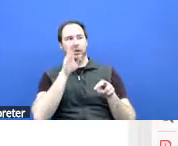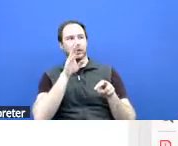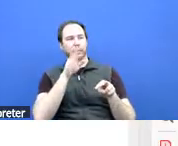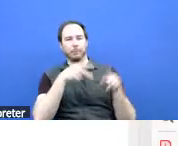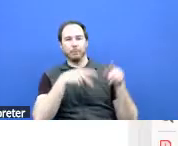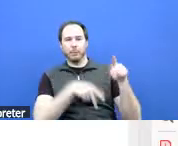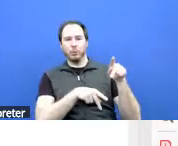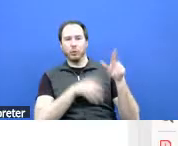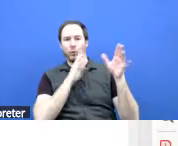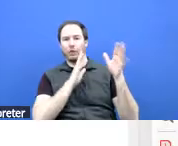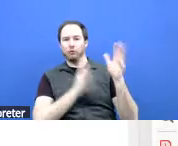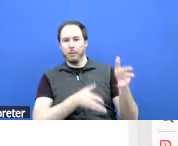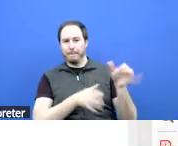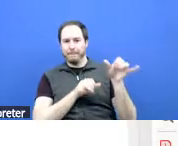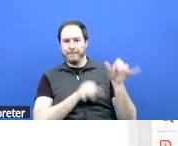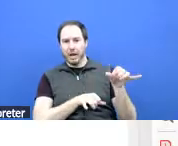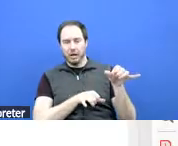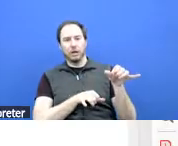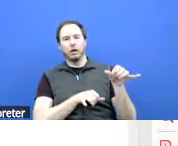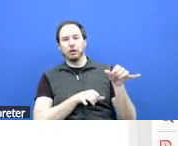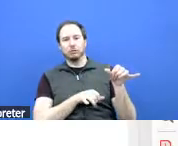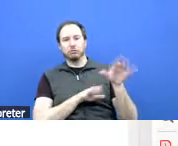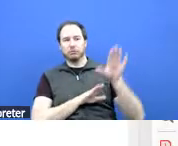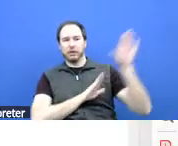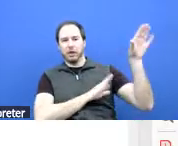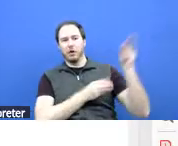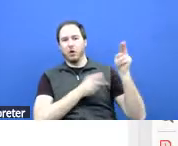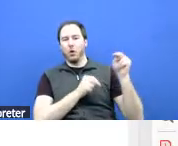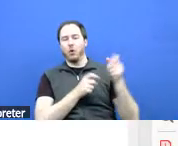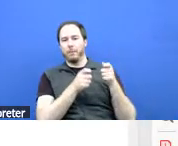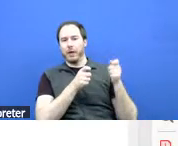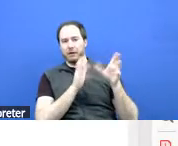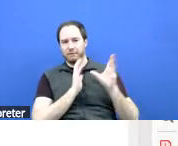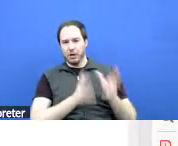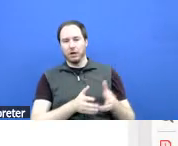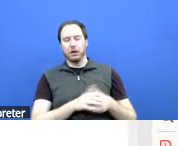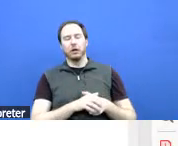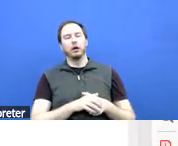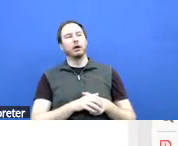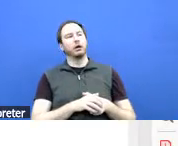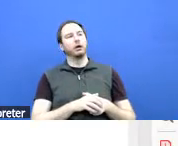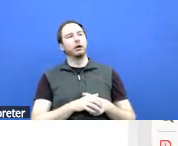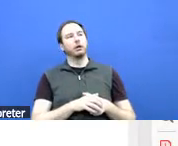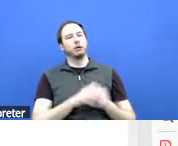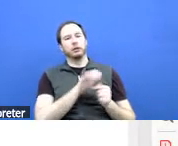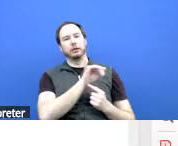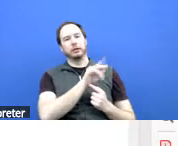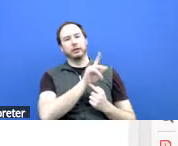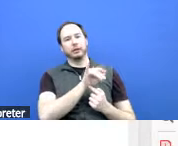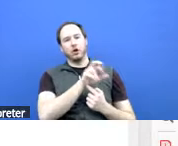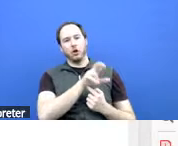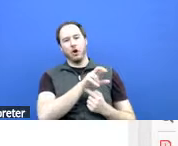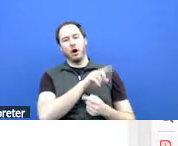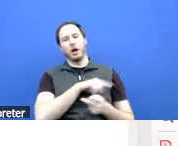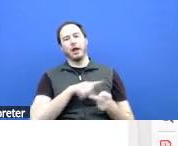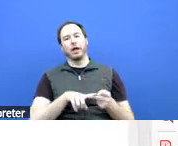see in purple, will remain under management of Wilmerite. IndyCar and